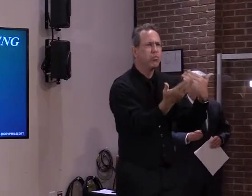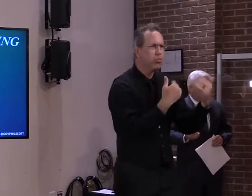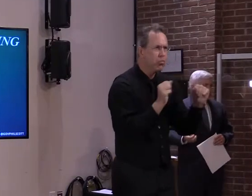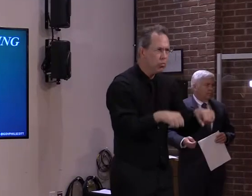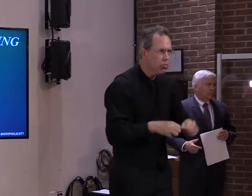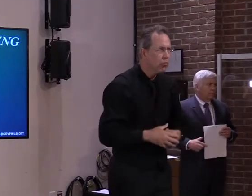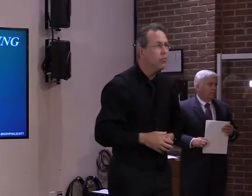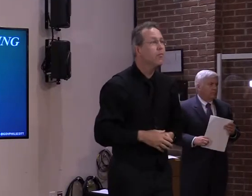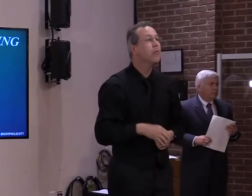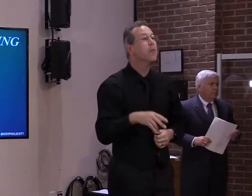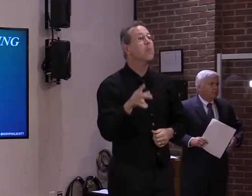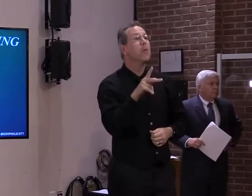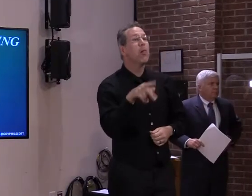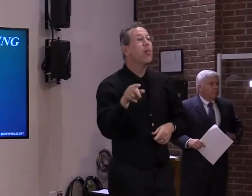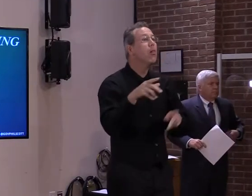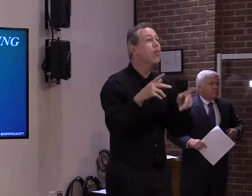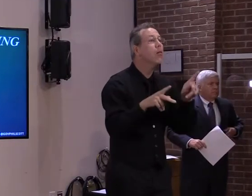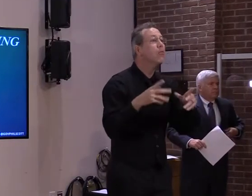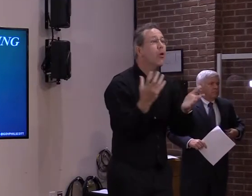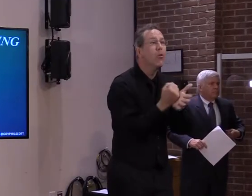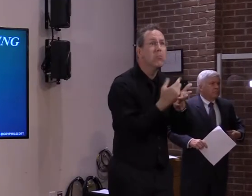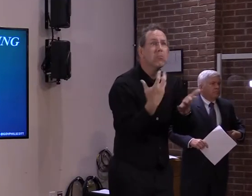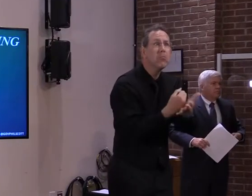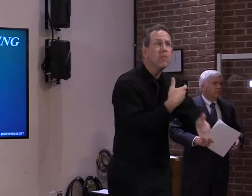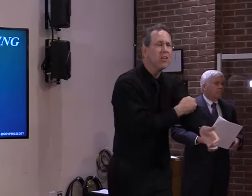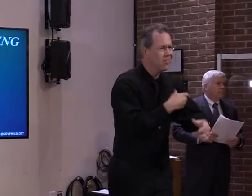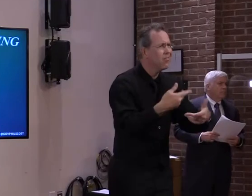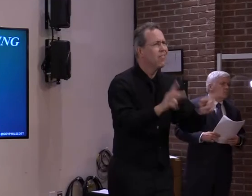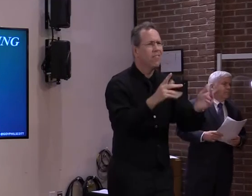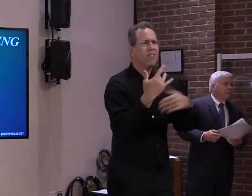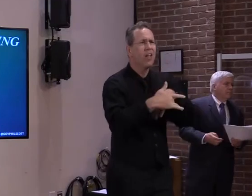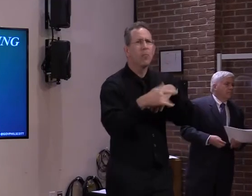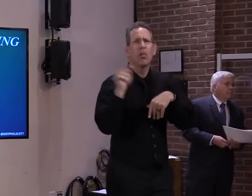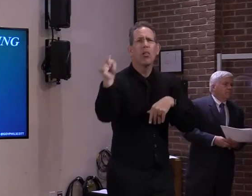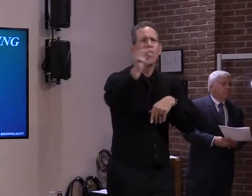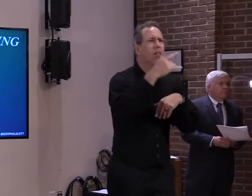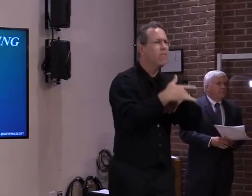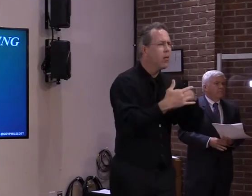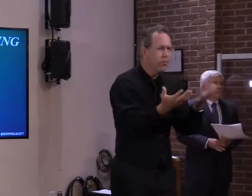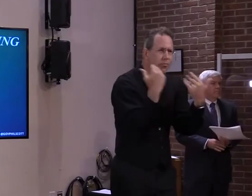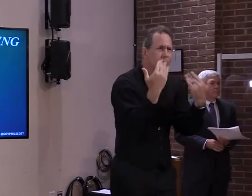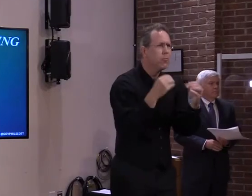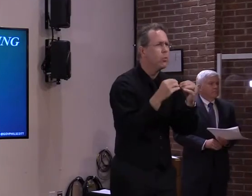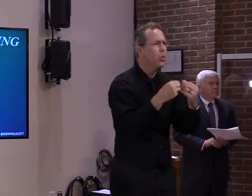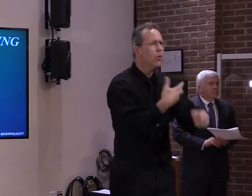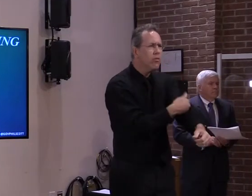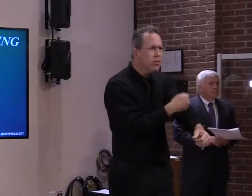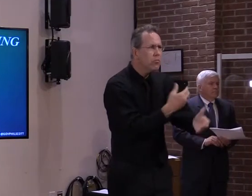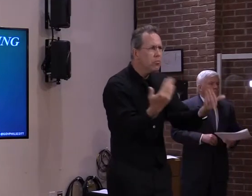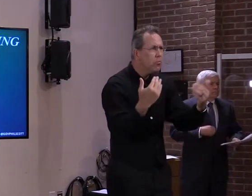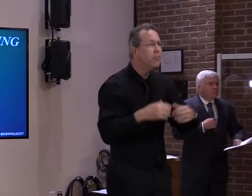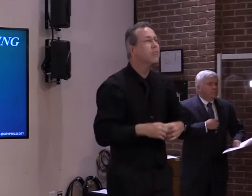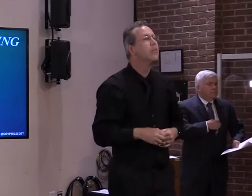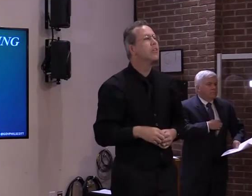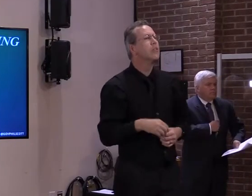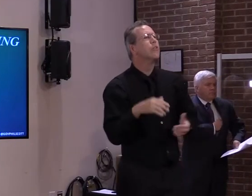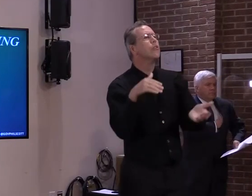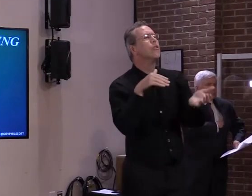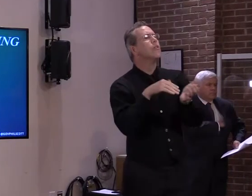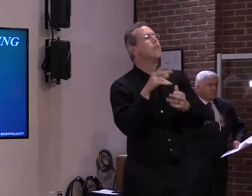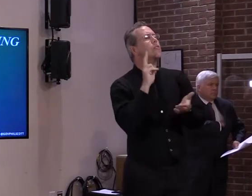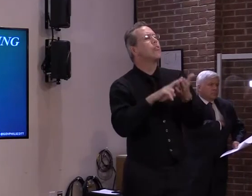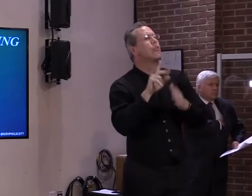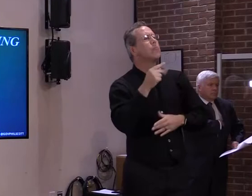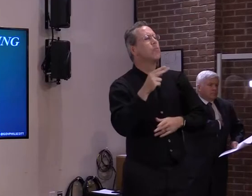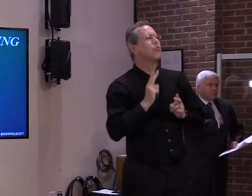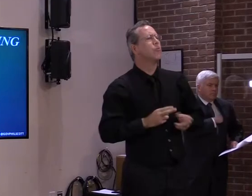opportunities to be vaccinated over the next week. No appointments needed. And again, as I've said, every shot we